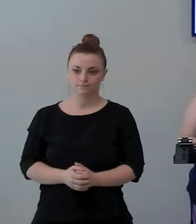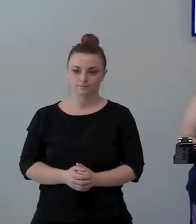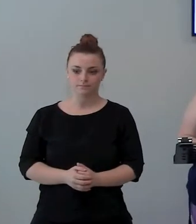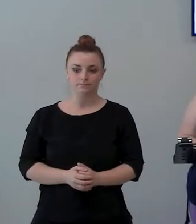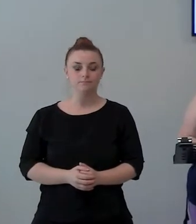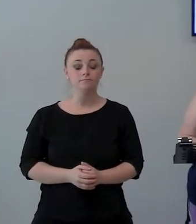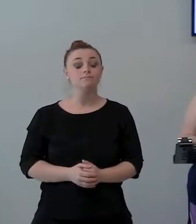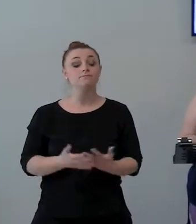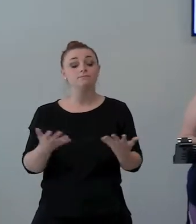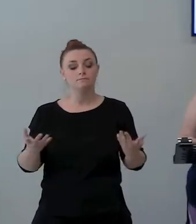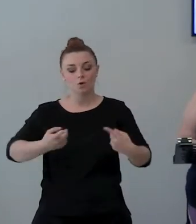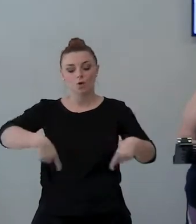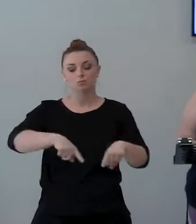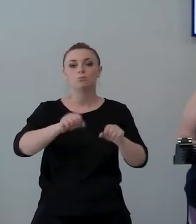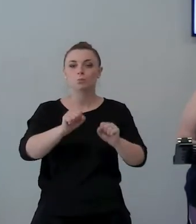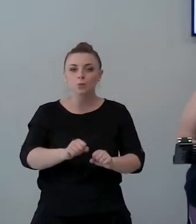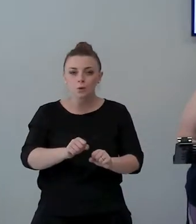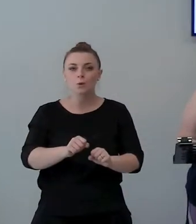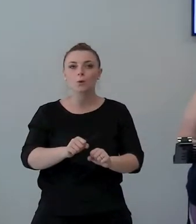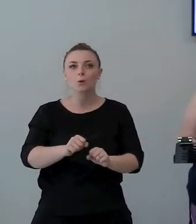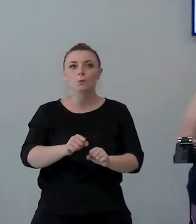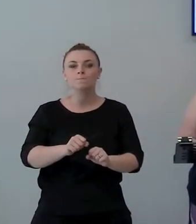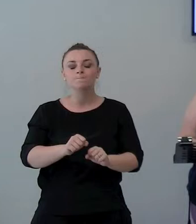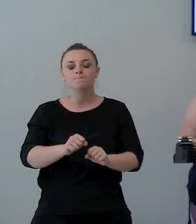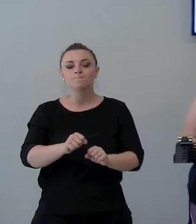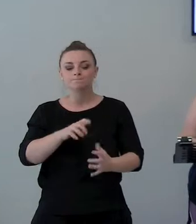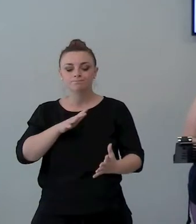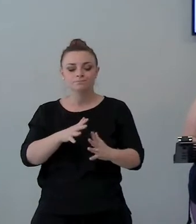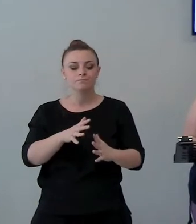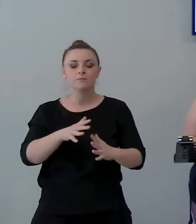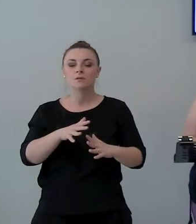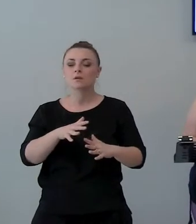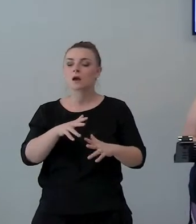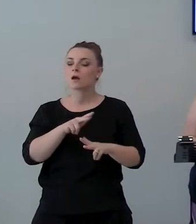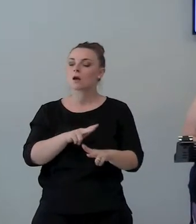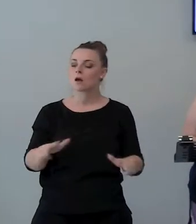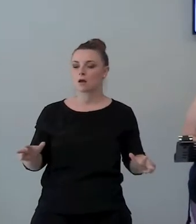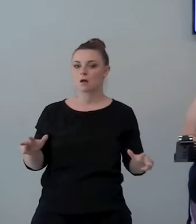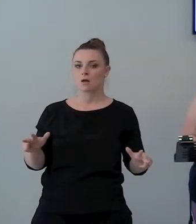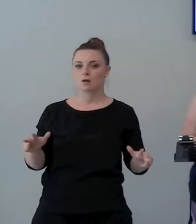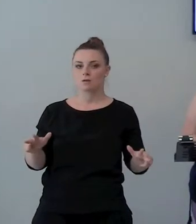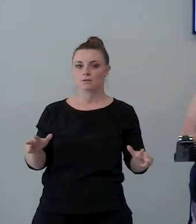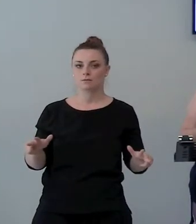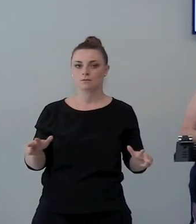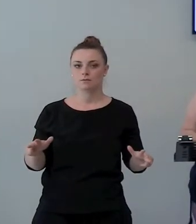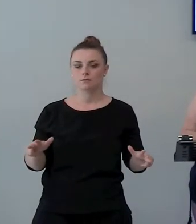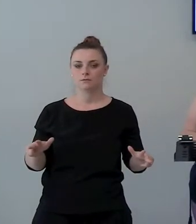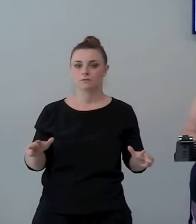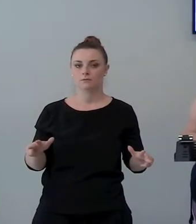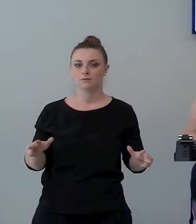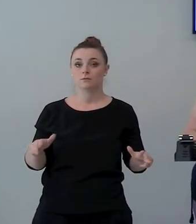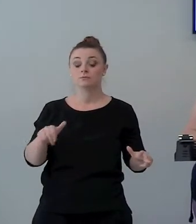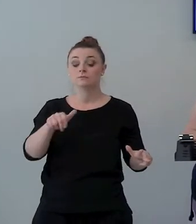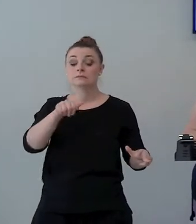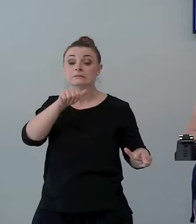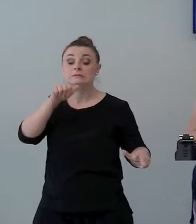possiamo trovarci affaticati. But we can find ourselves tired. E aver bisogno di